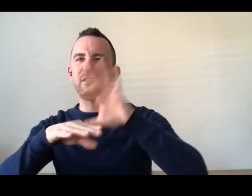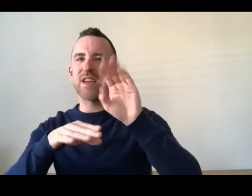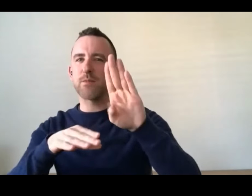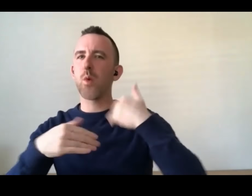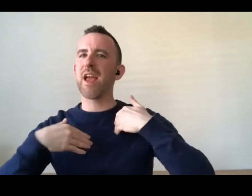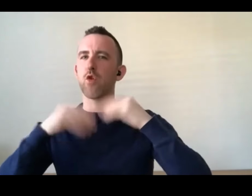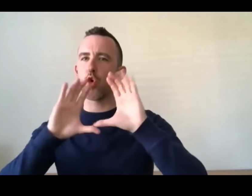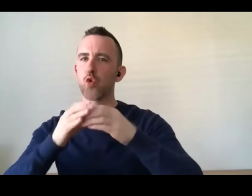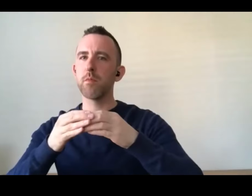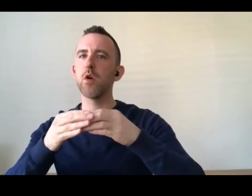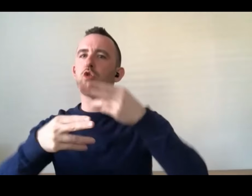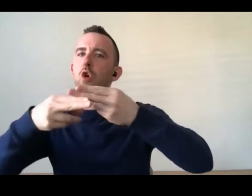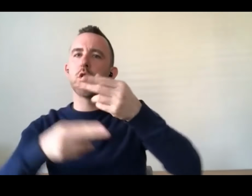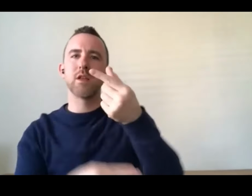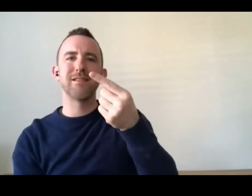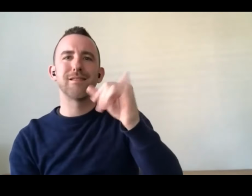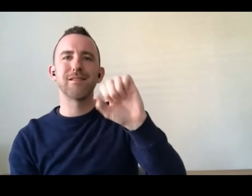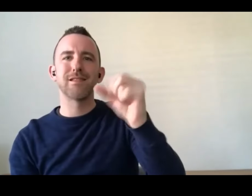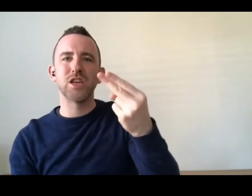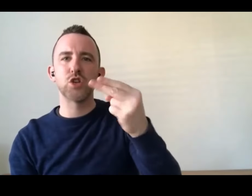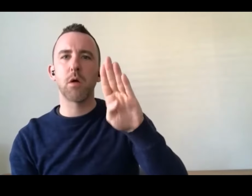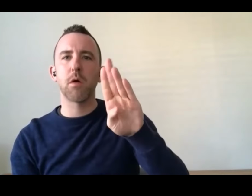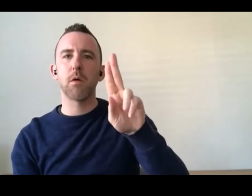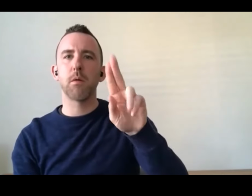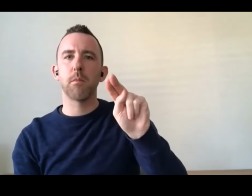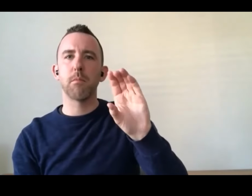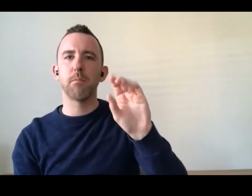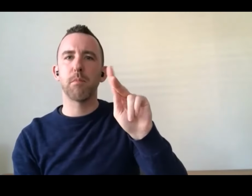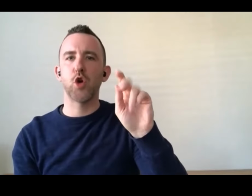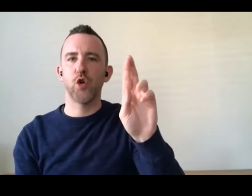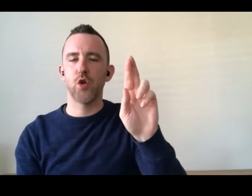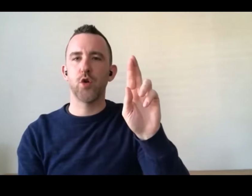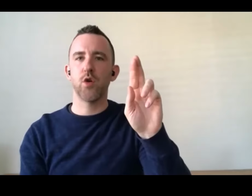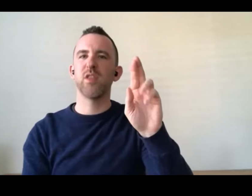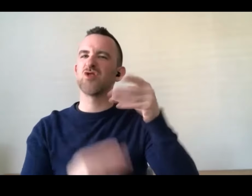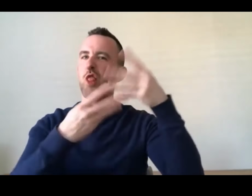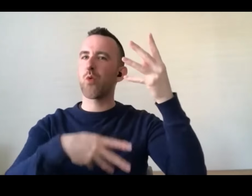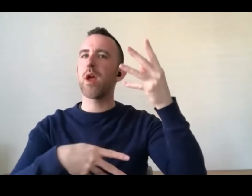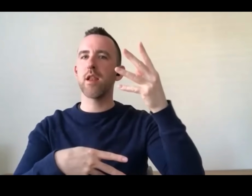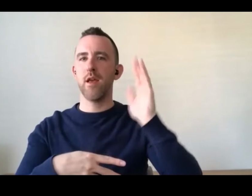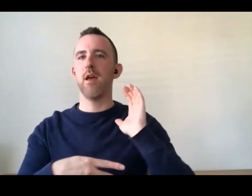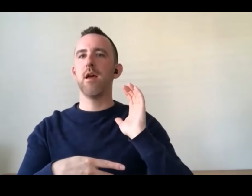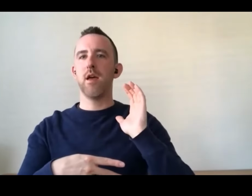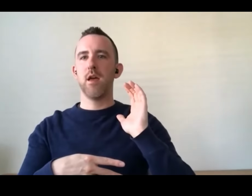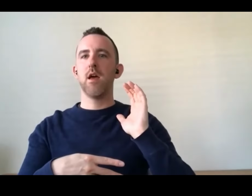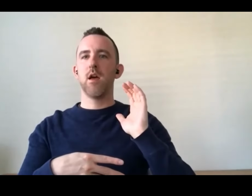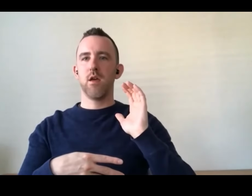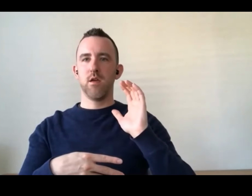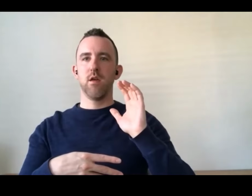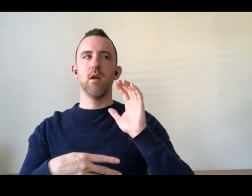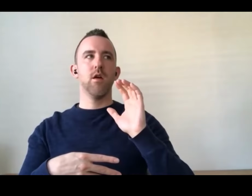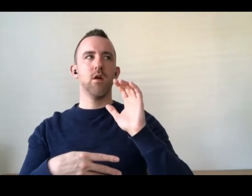Facebook group called the GISH Bunker. There's a thread going on in there that GISHbot, our resident